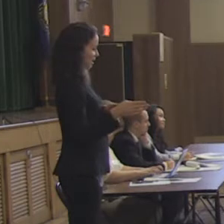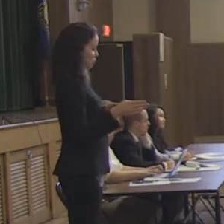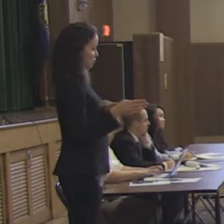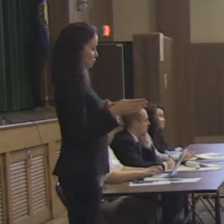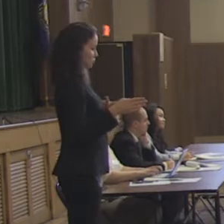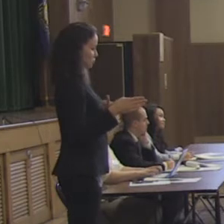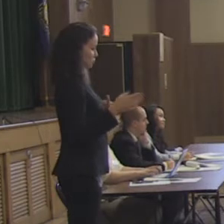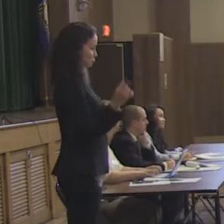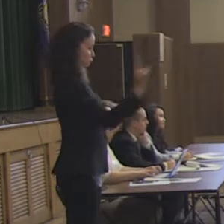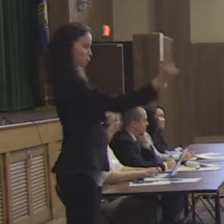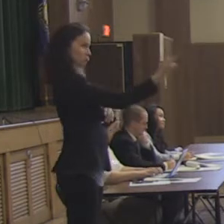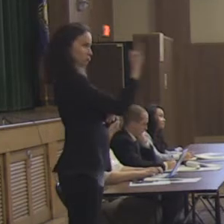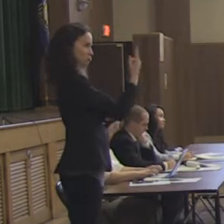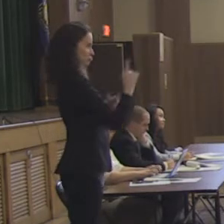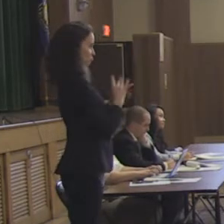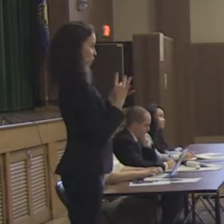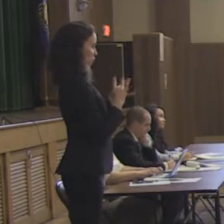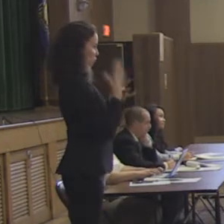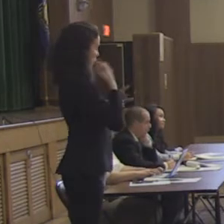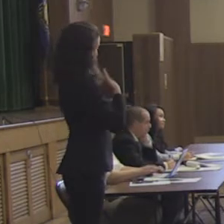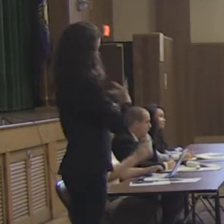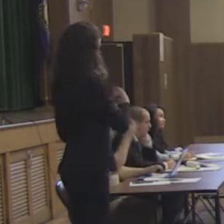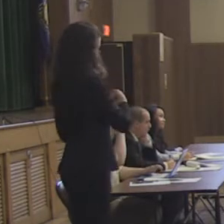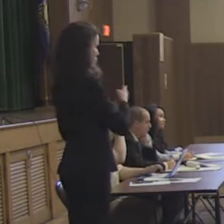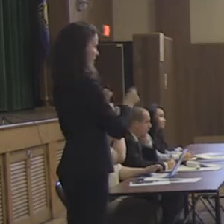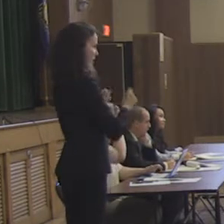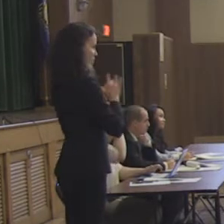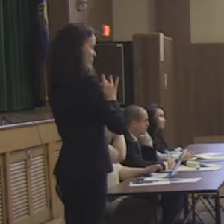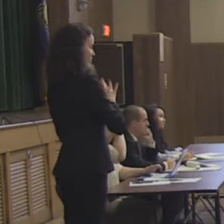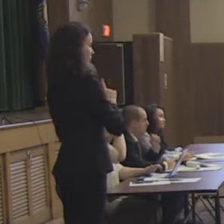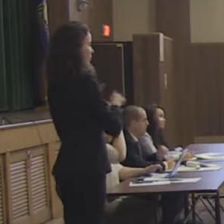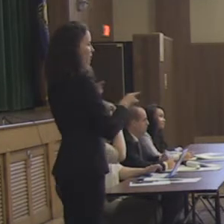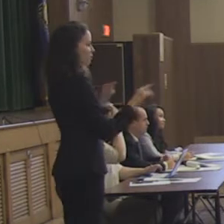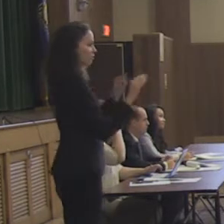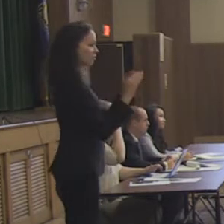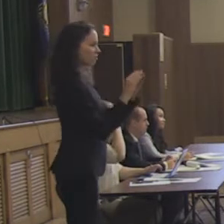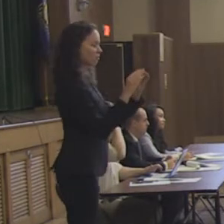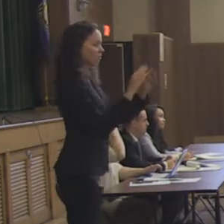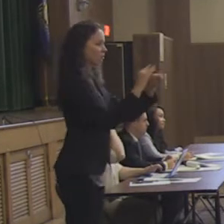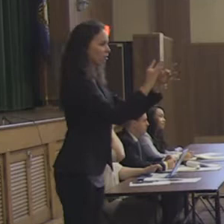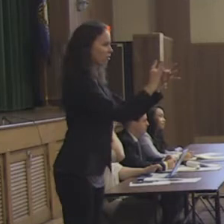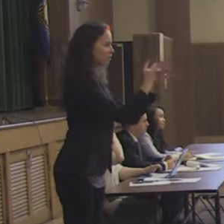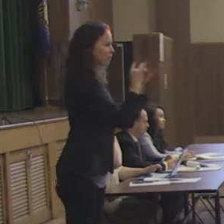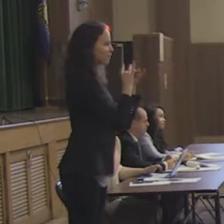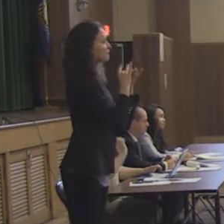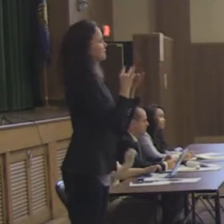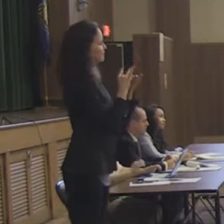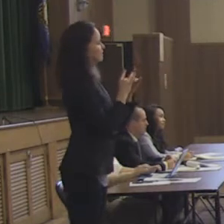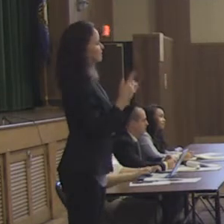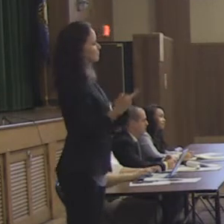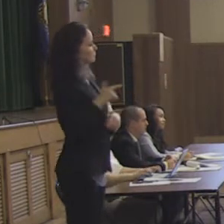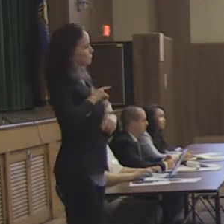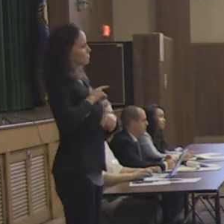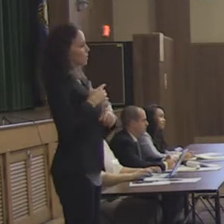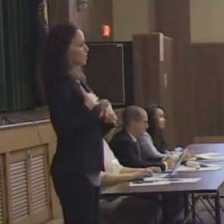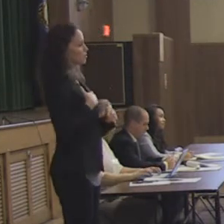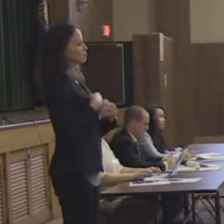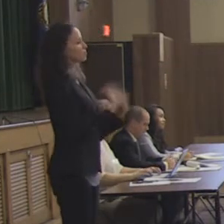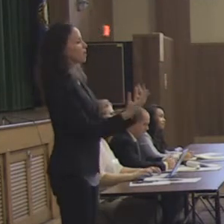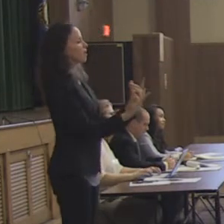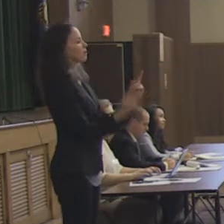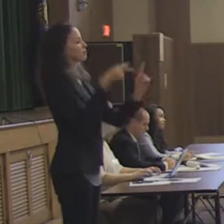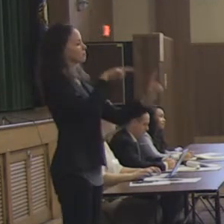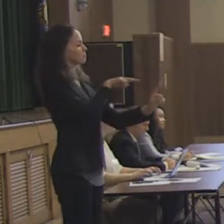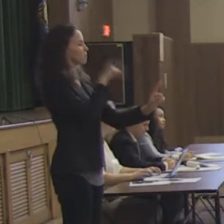available and accessible, but just after listening to some of the testimony, I thought it was important to provide another perspective